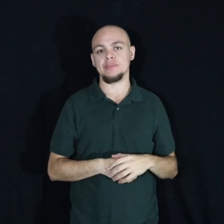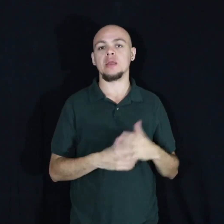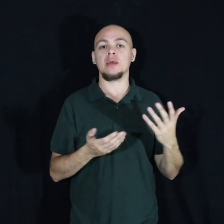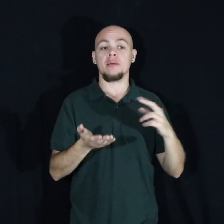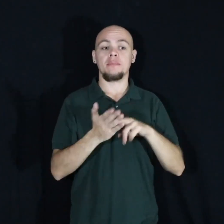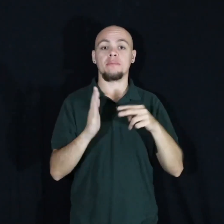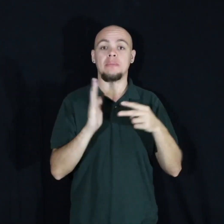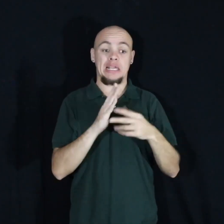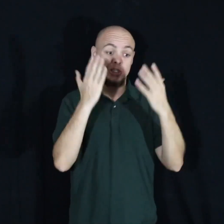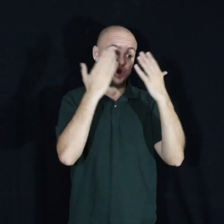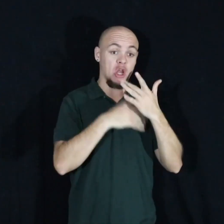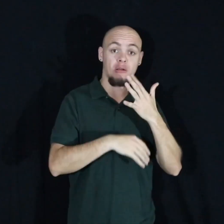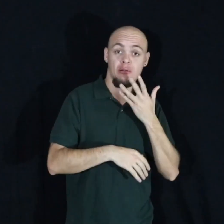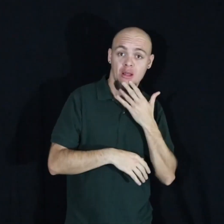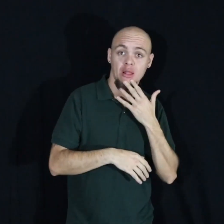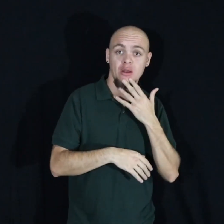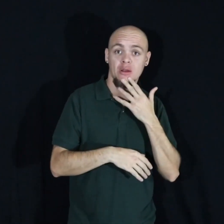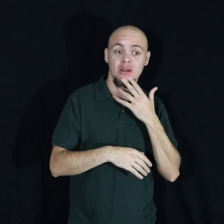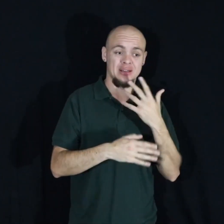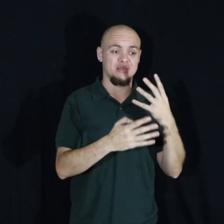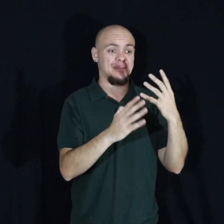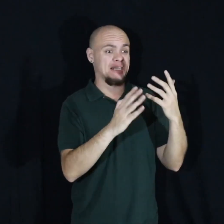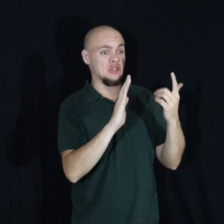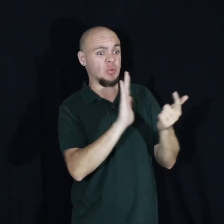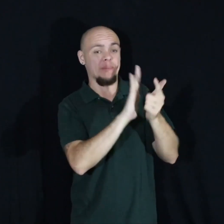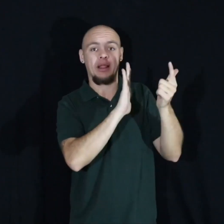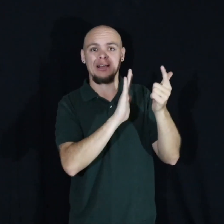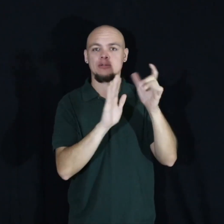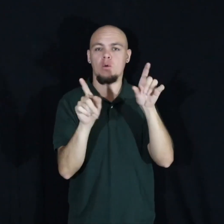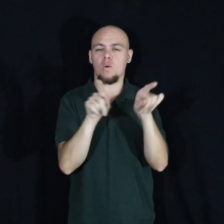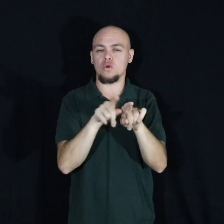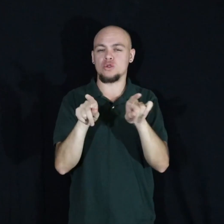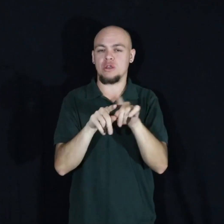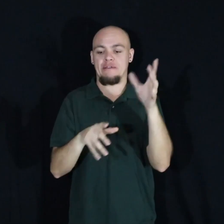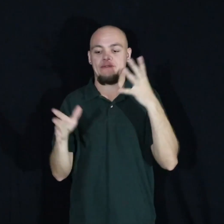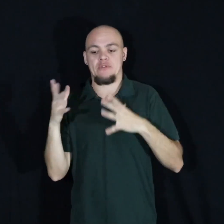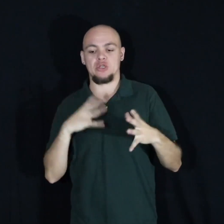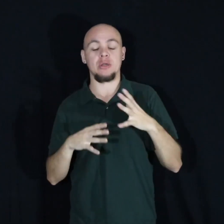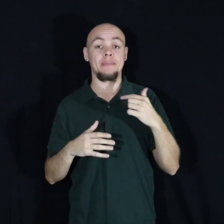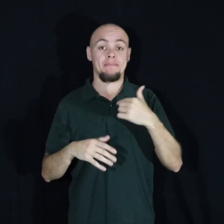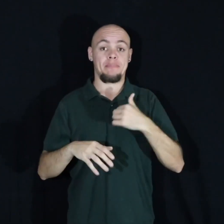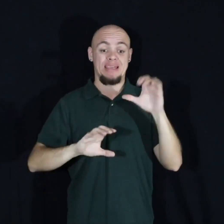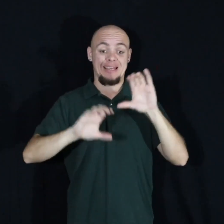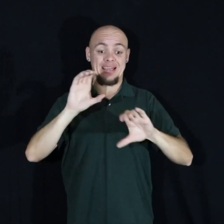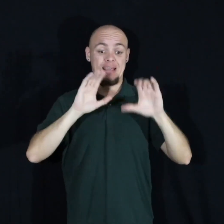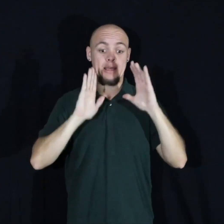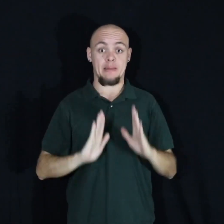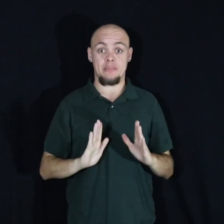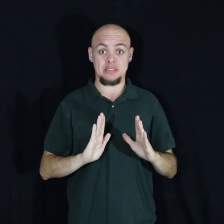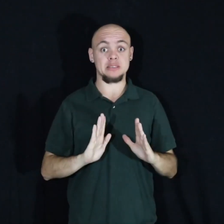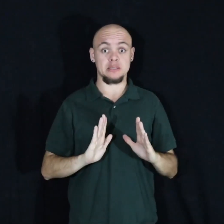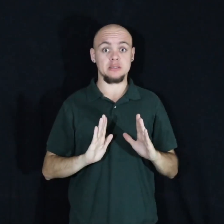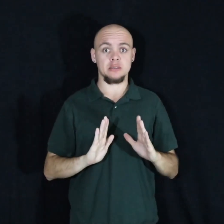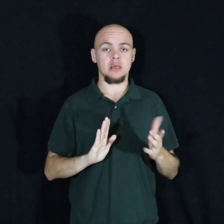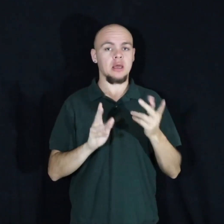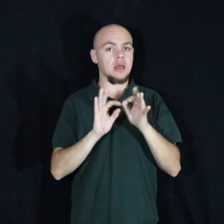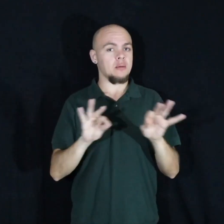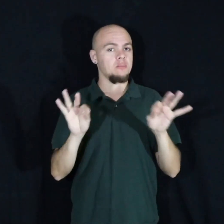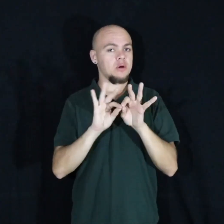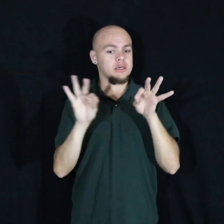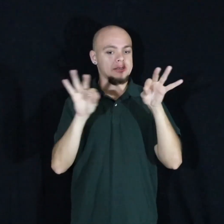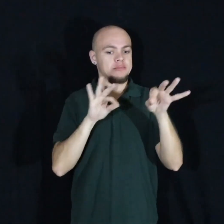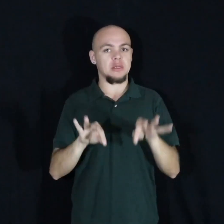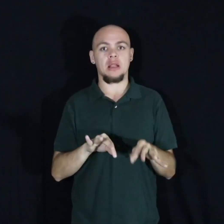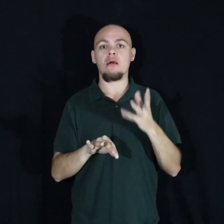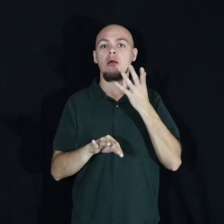melanin, and so has fashion. Now, as a chemist, I believe it is important I explain where the color